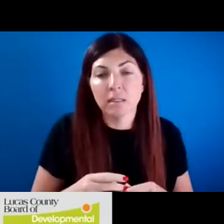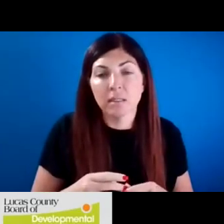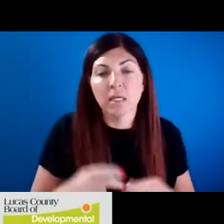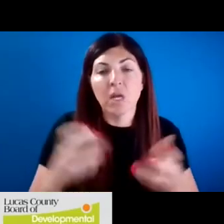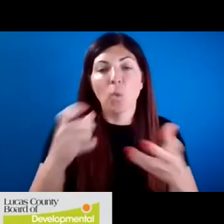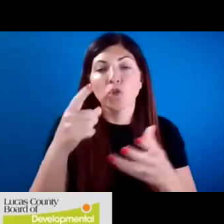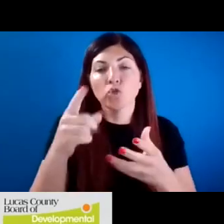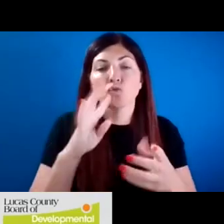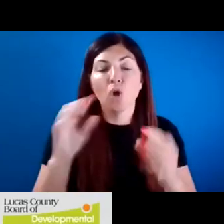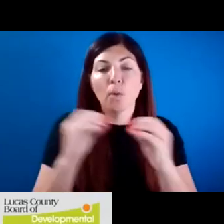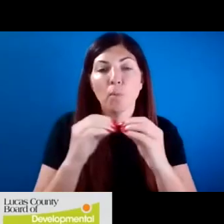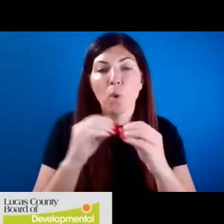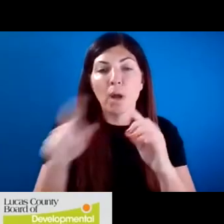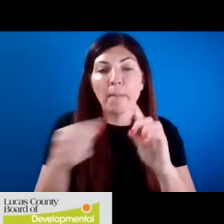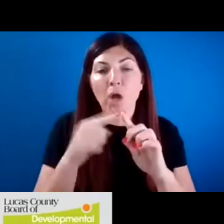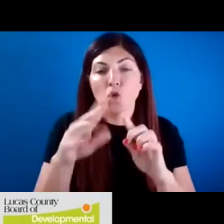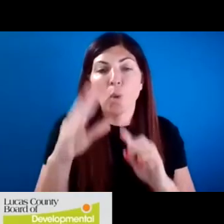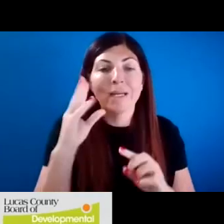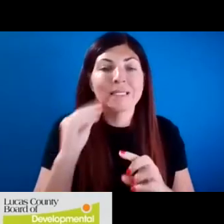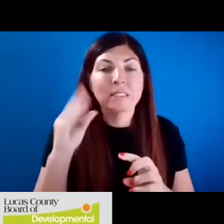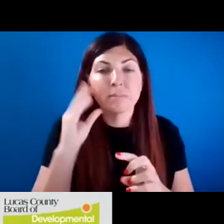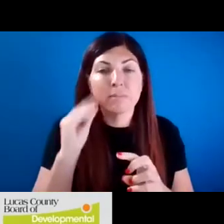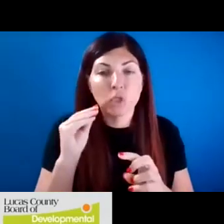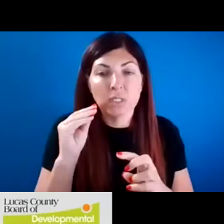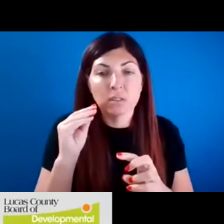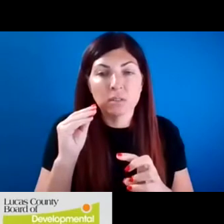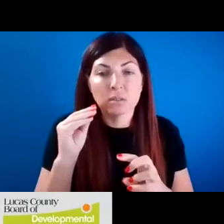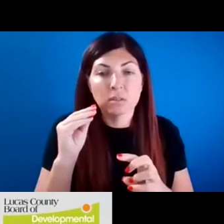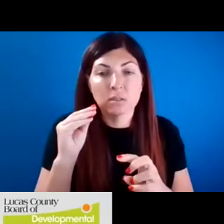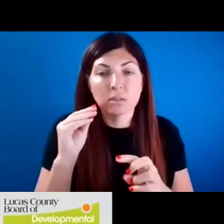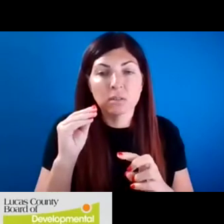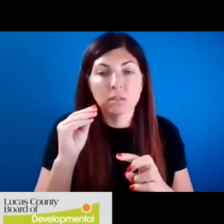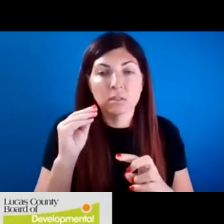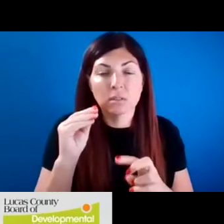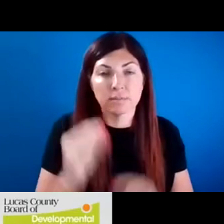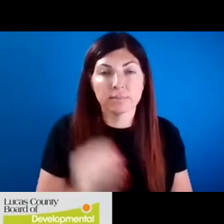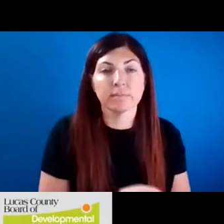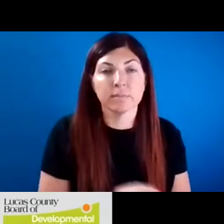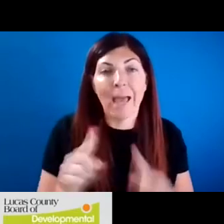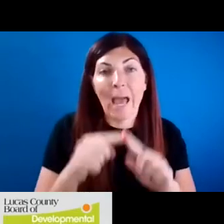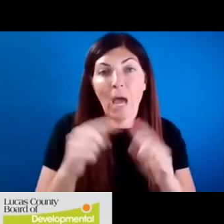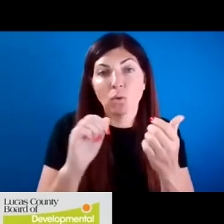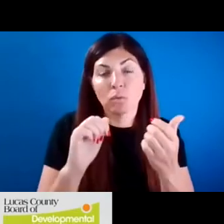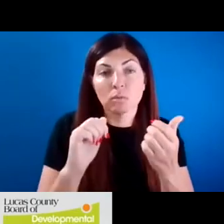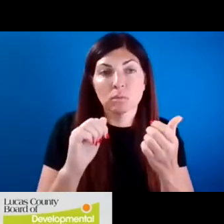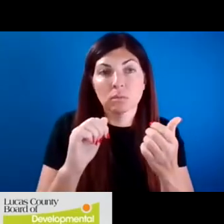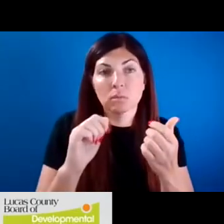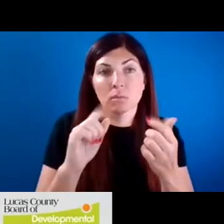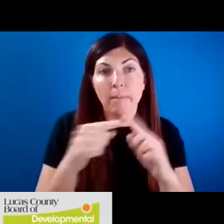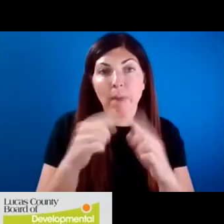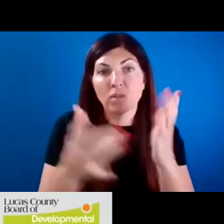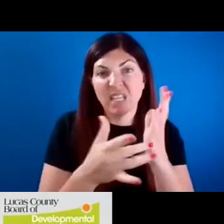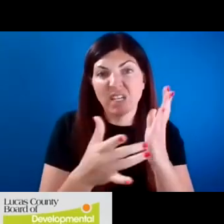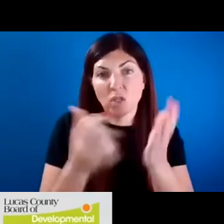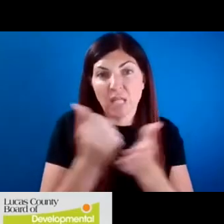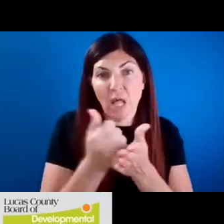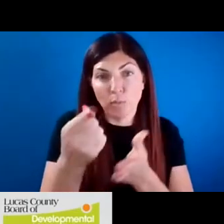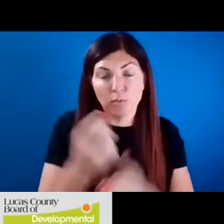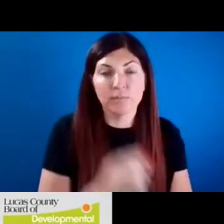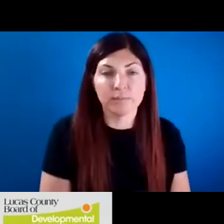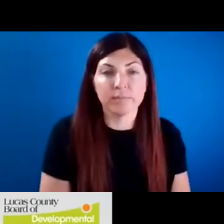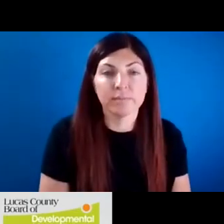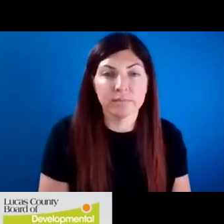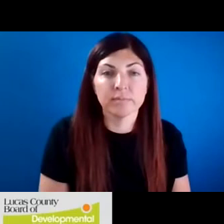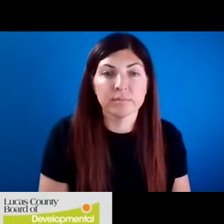about your experiences on using technology to help you do that. Oh, yes, I would be happy to discuss